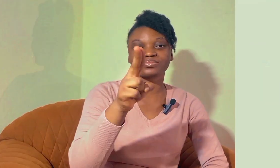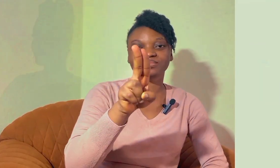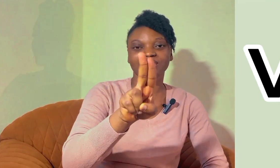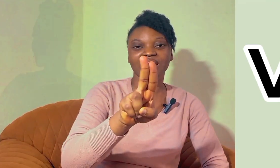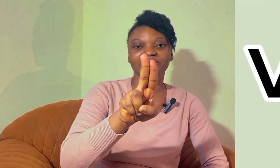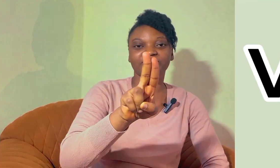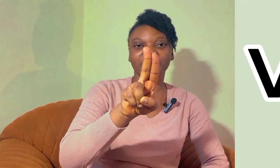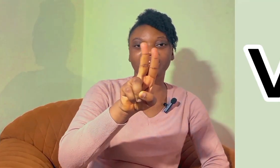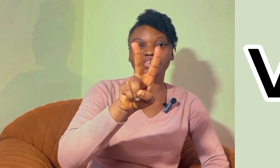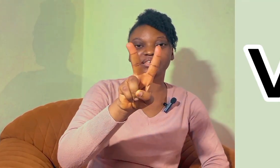V,